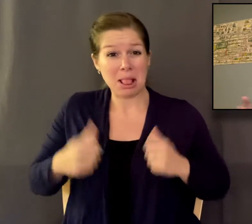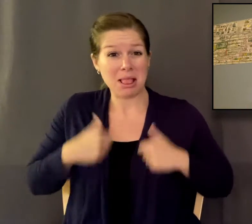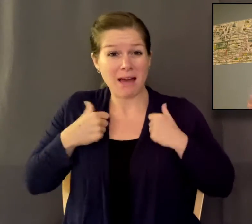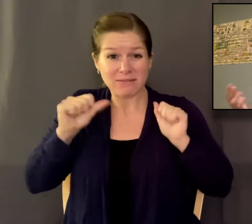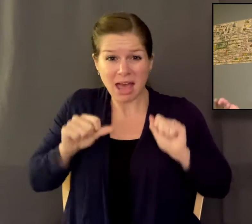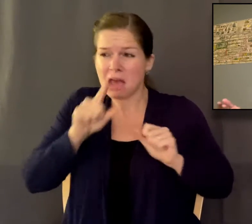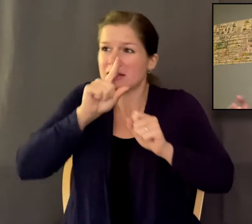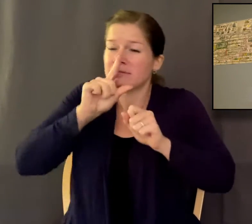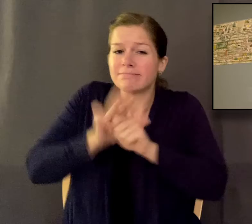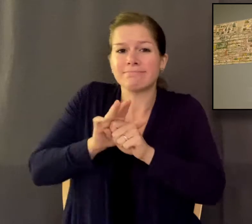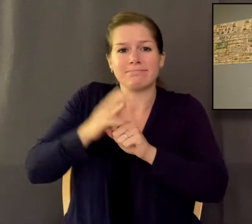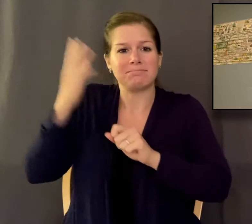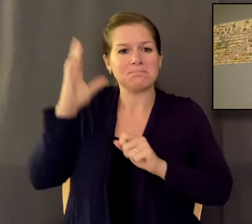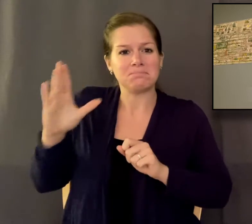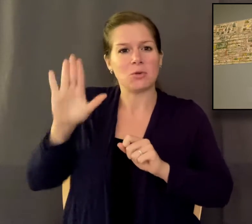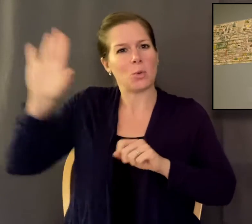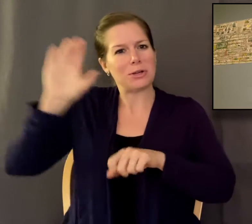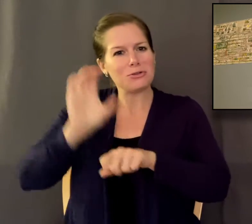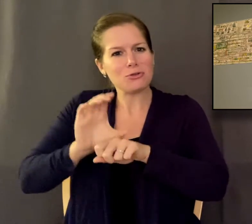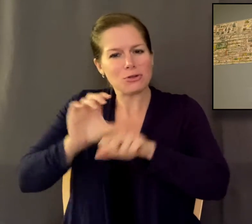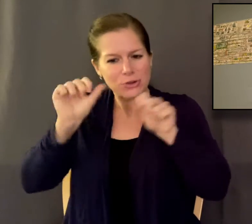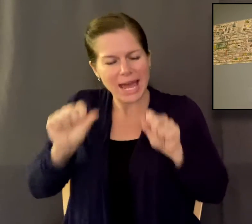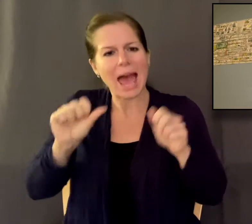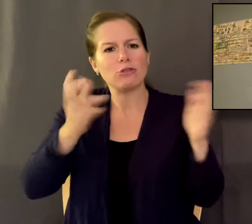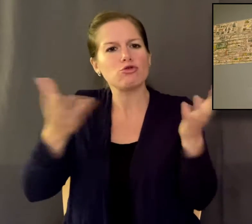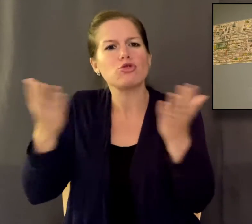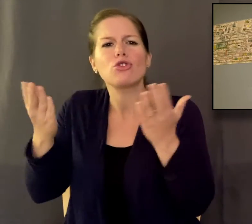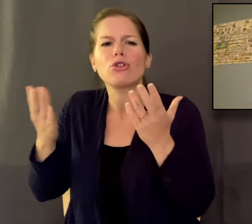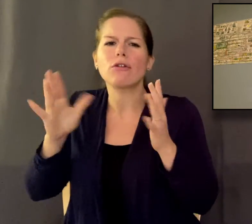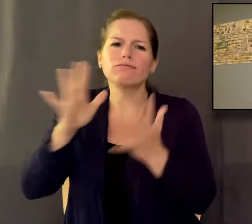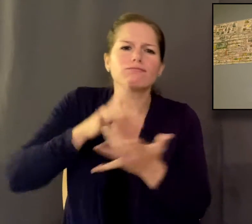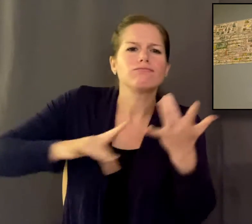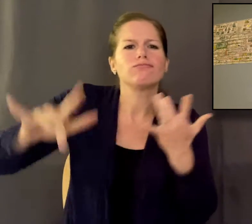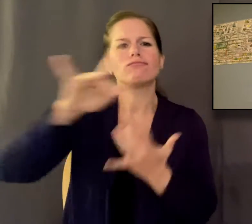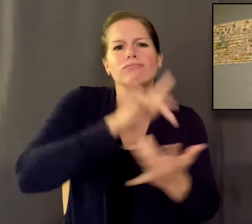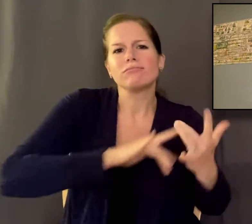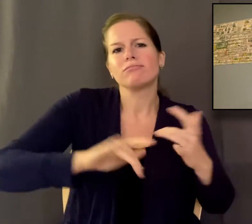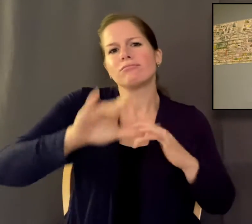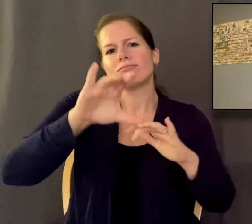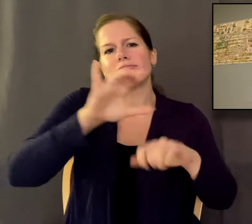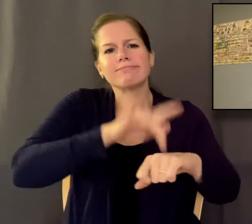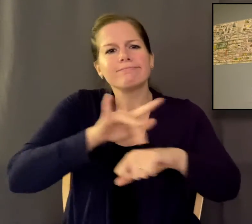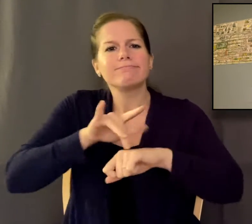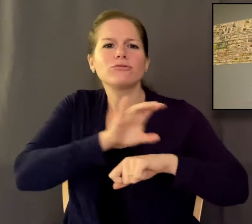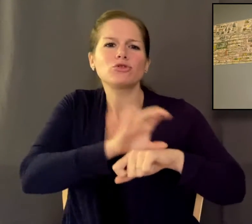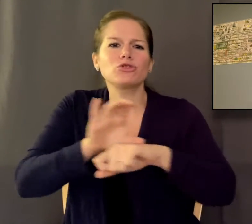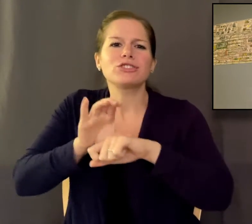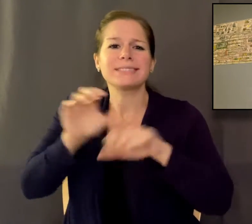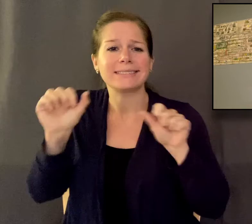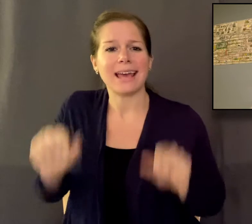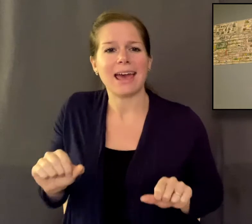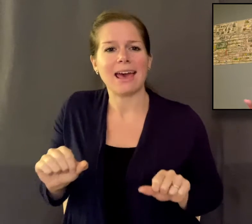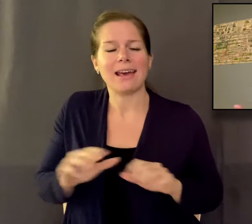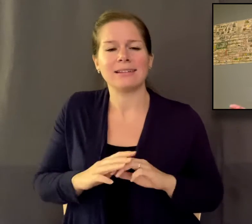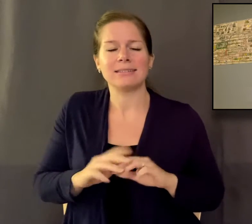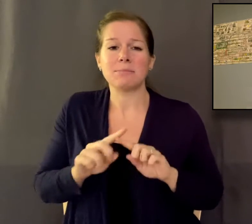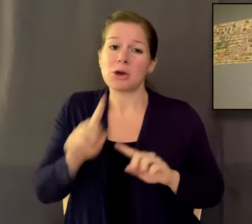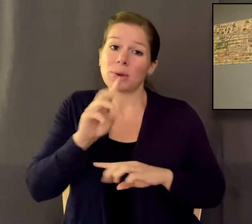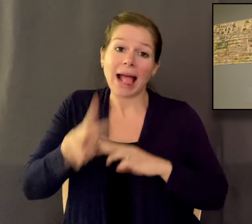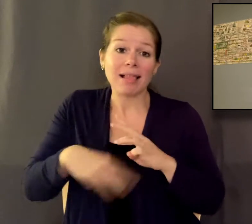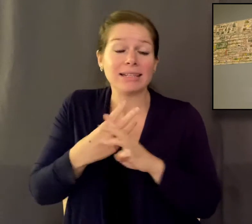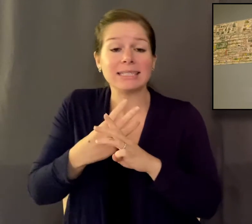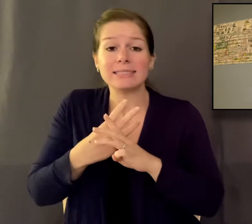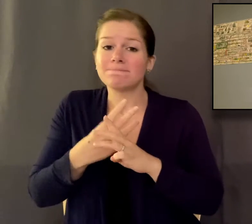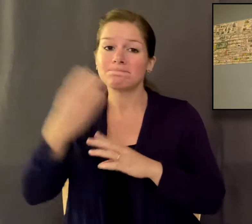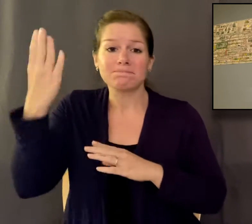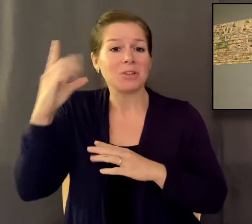if we had millions of people dedicated just specifically to gospel ministry with no issue here? But that's just not reality,